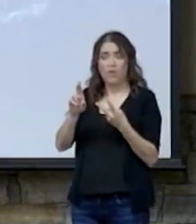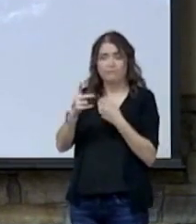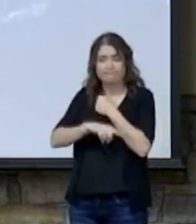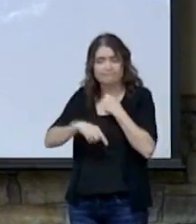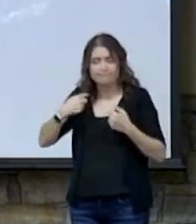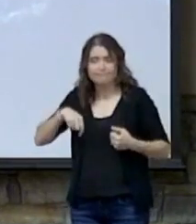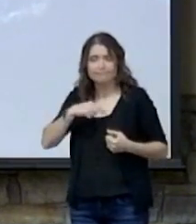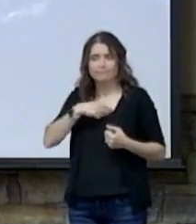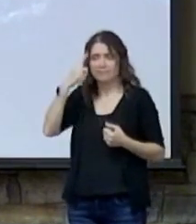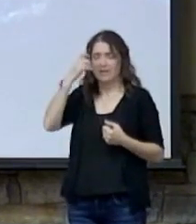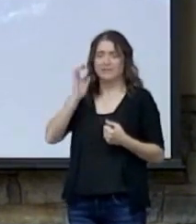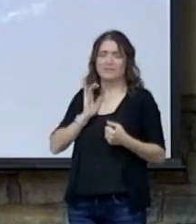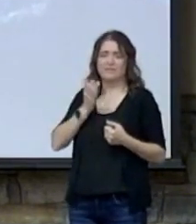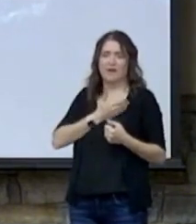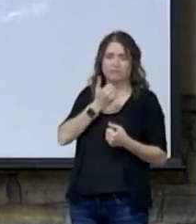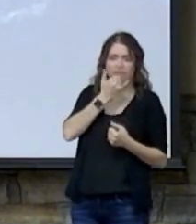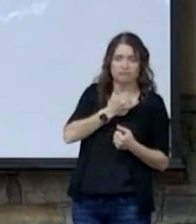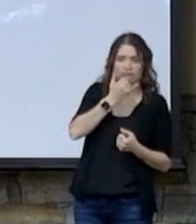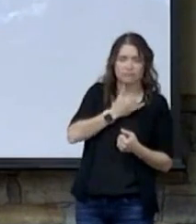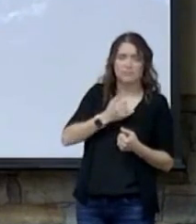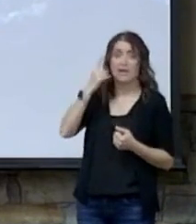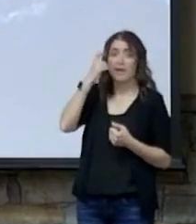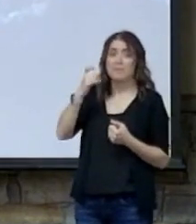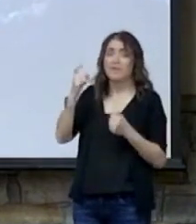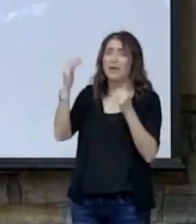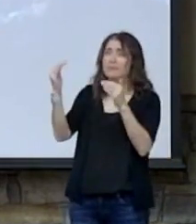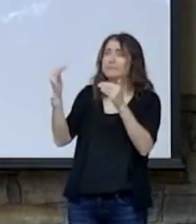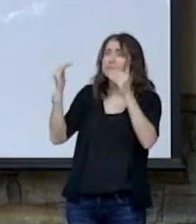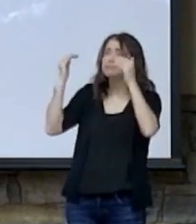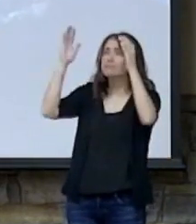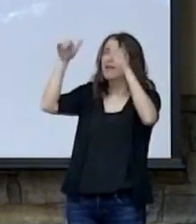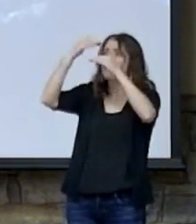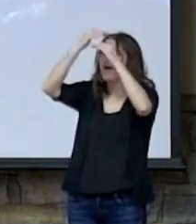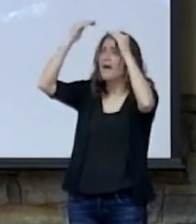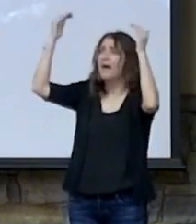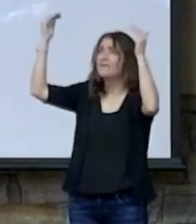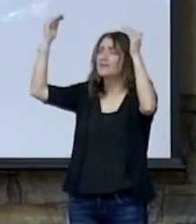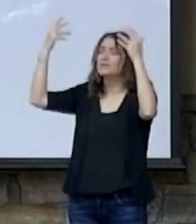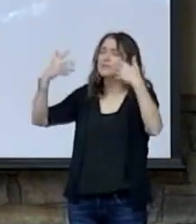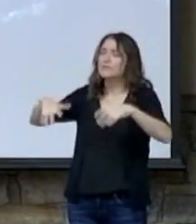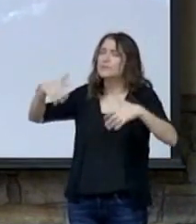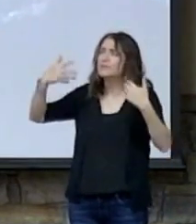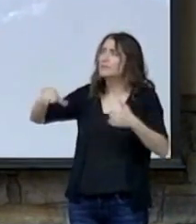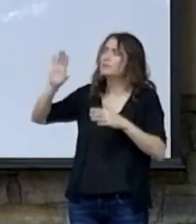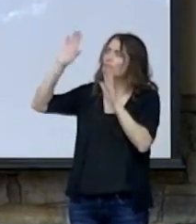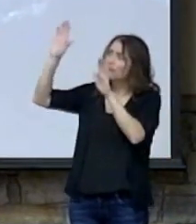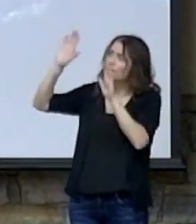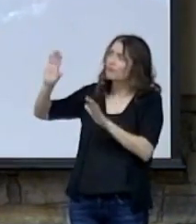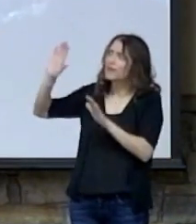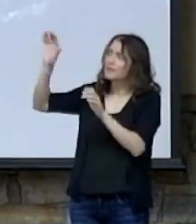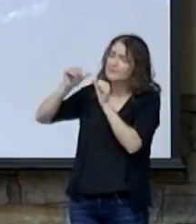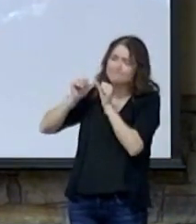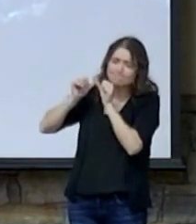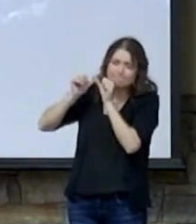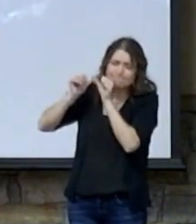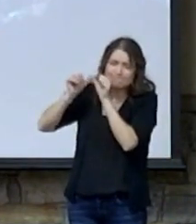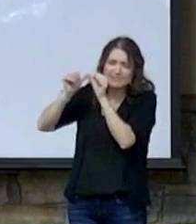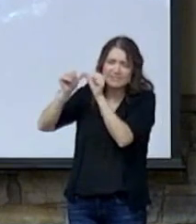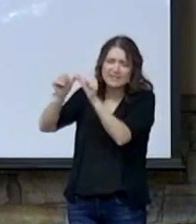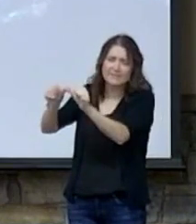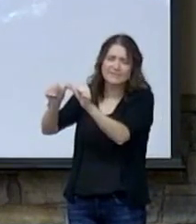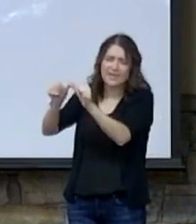iniquities. For as high as the heavens are above the earth, so great is His steadfast love toward those who fear